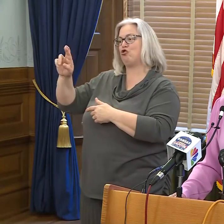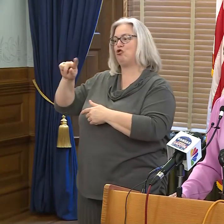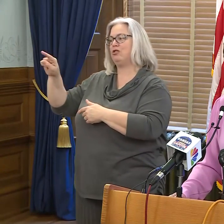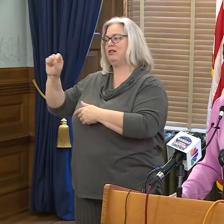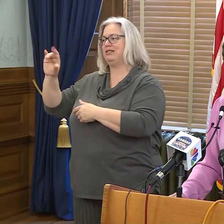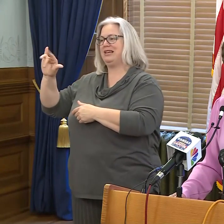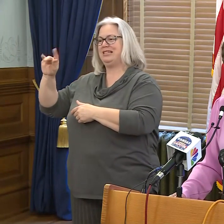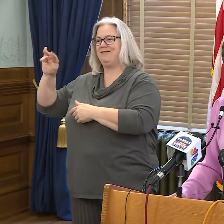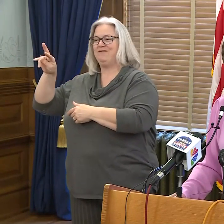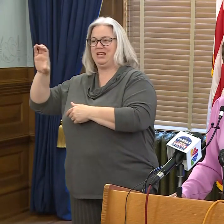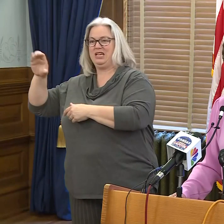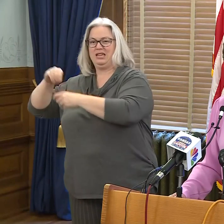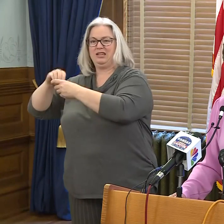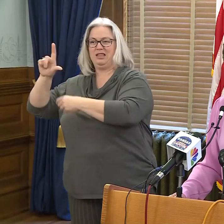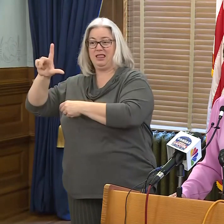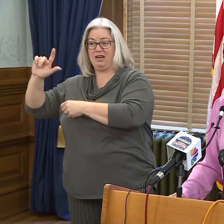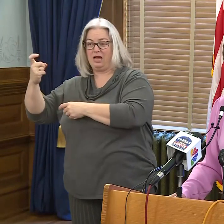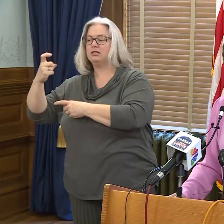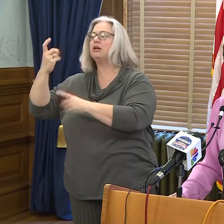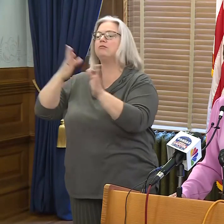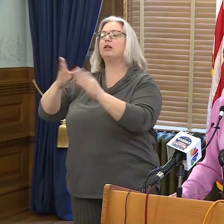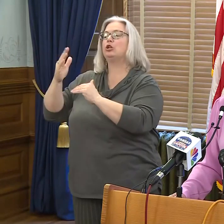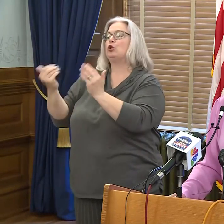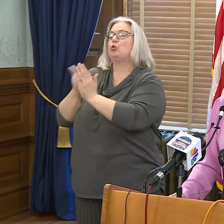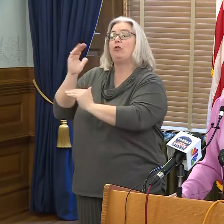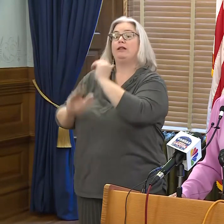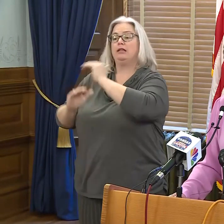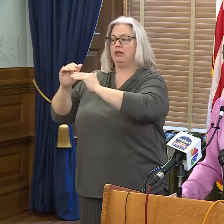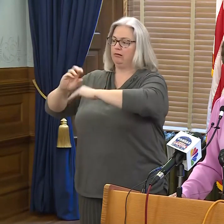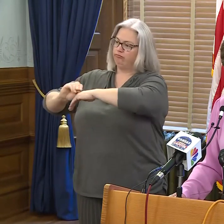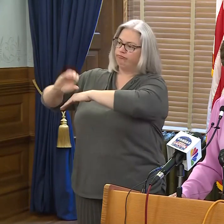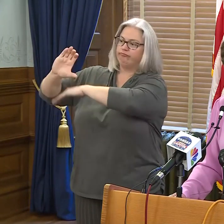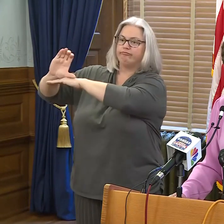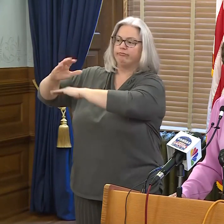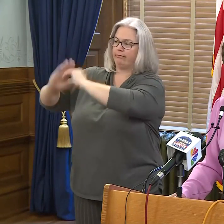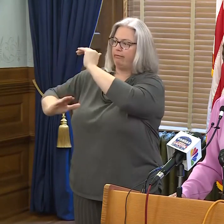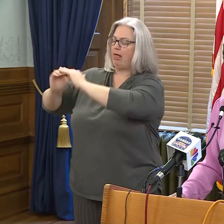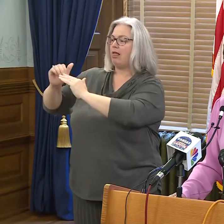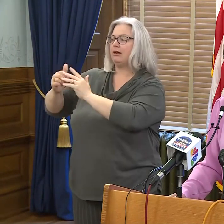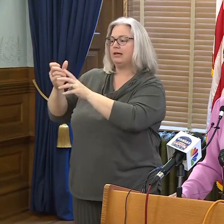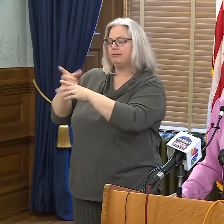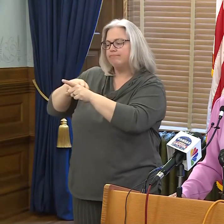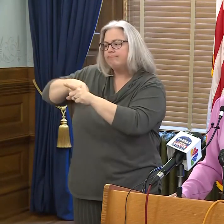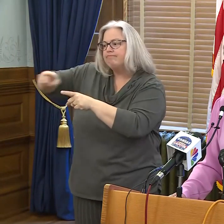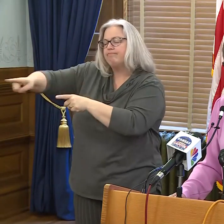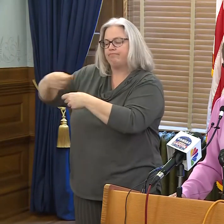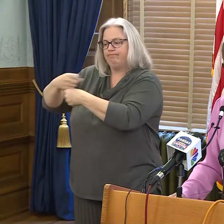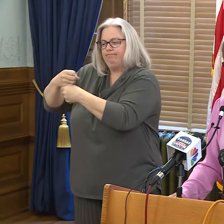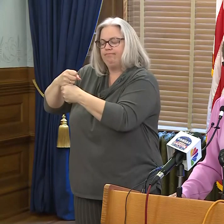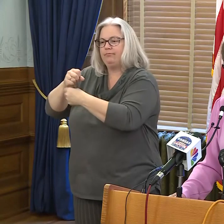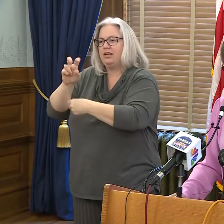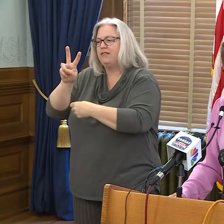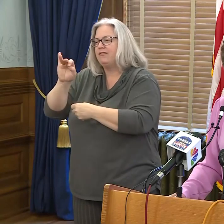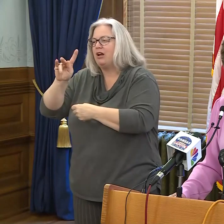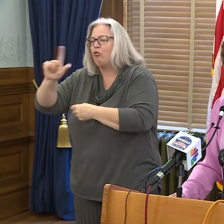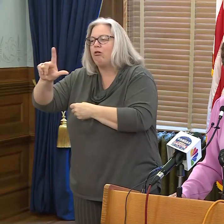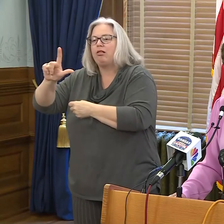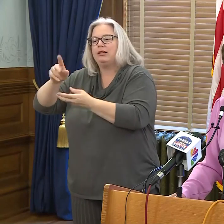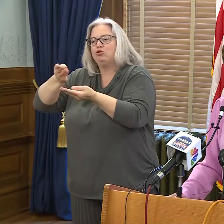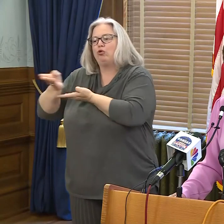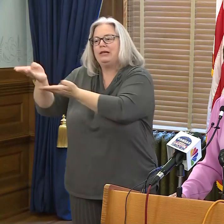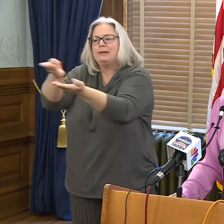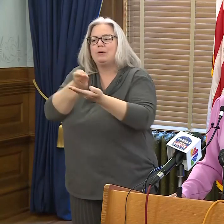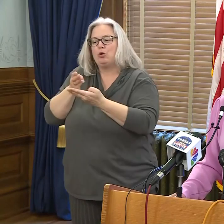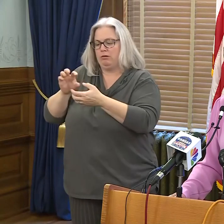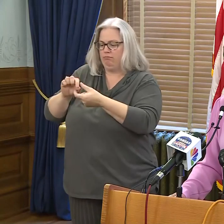plans to build a new facility and add hundreds of jobs in production of highly specialized viral transport